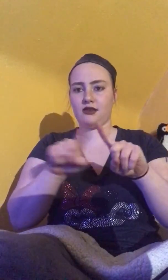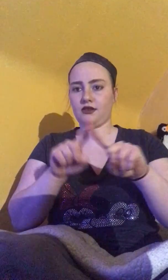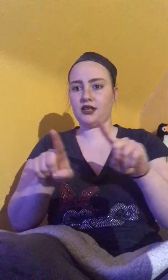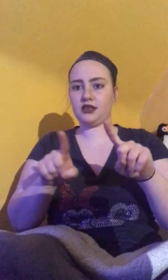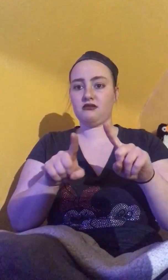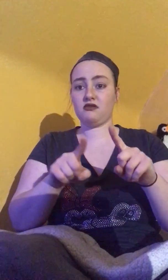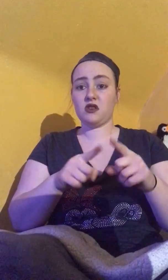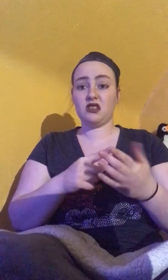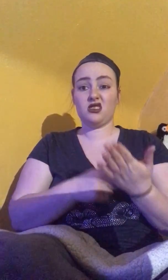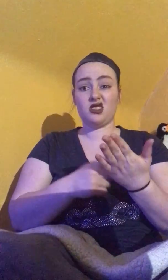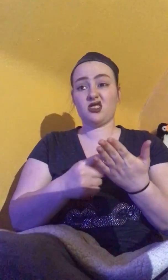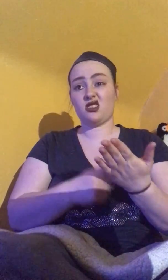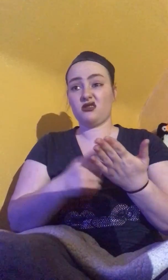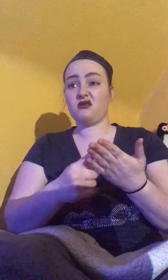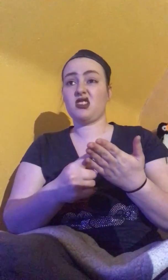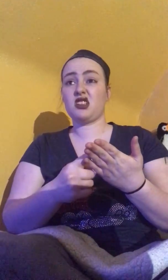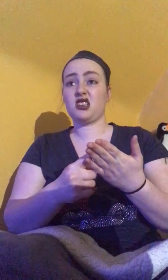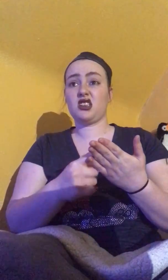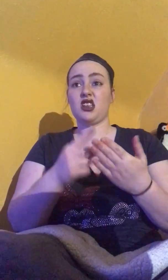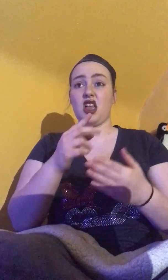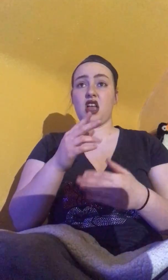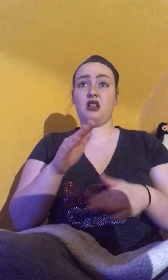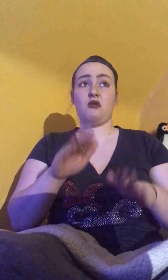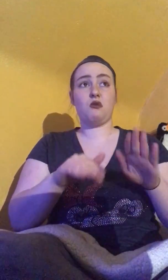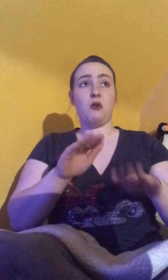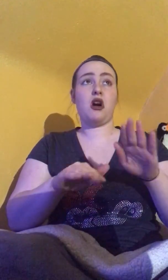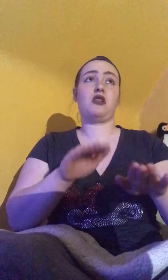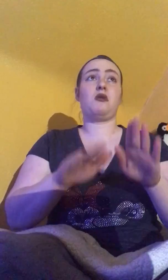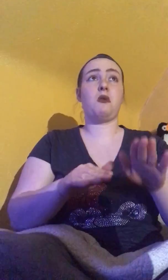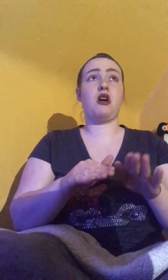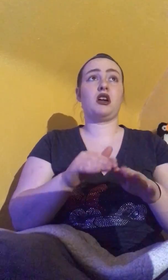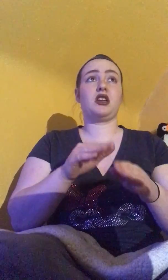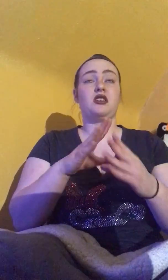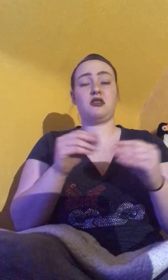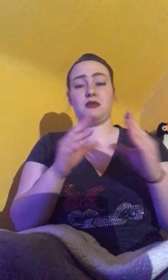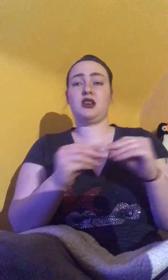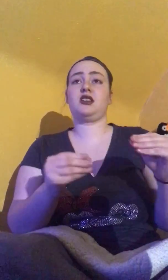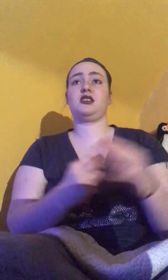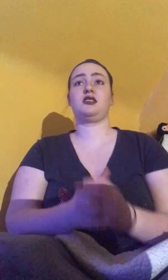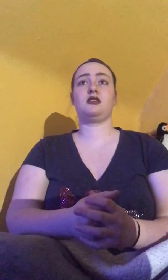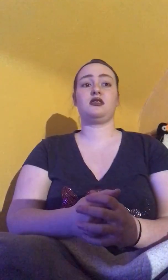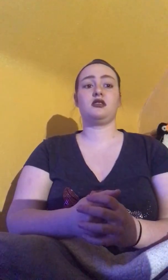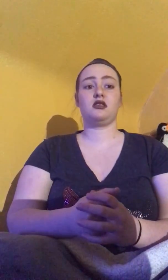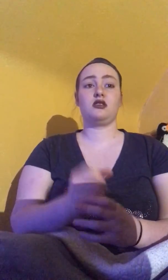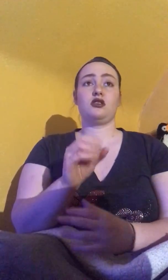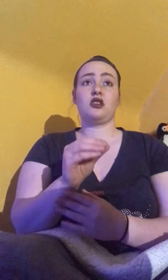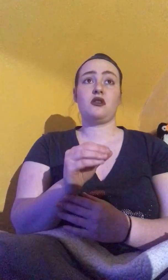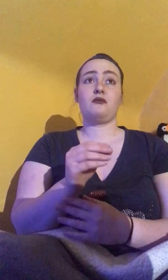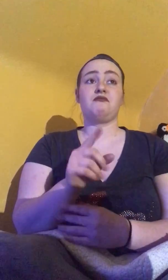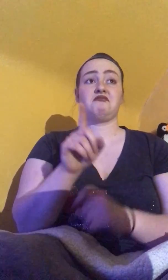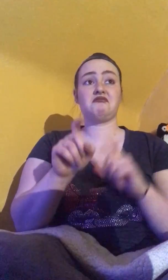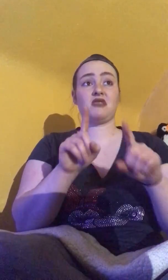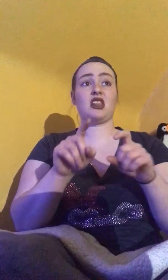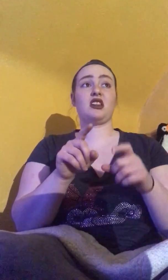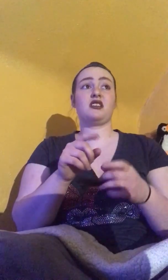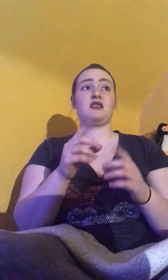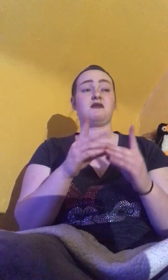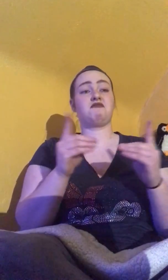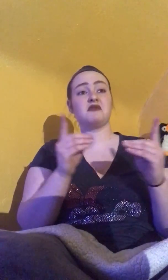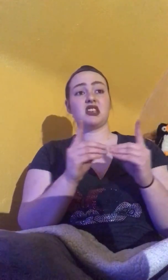meetings and walk the walk outside of the meetings. So he ends up asking her out, and they start dating. And